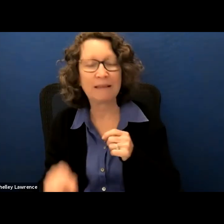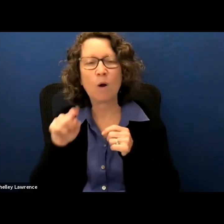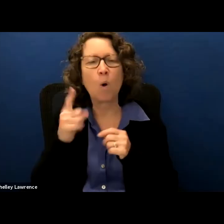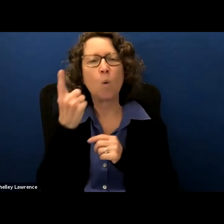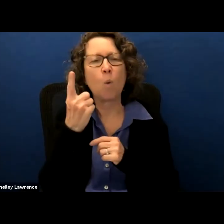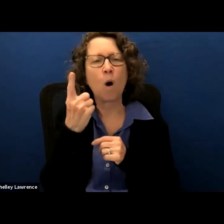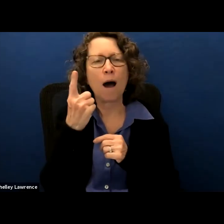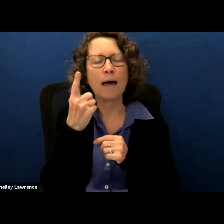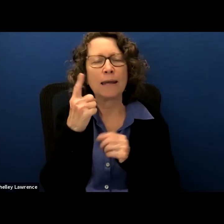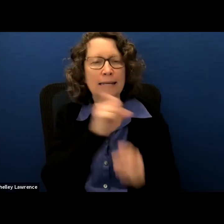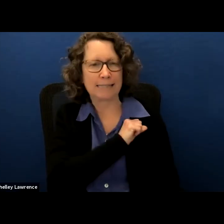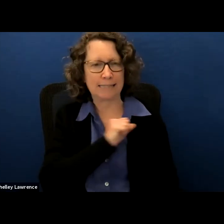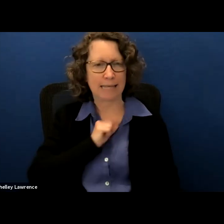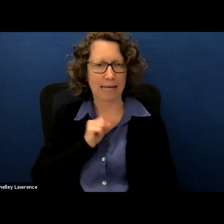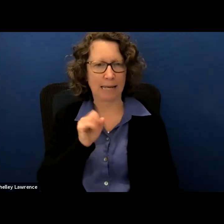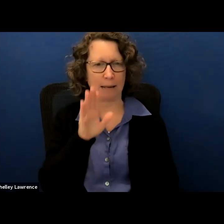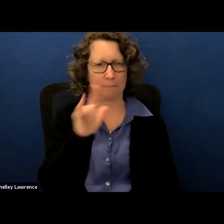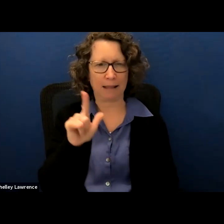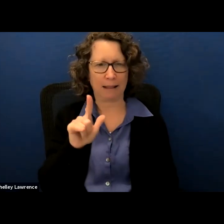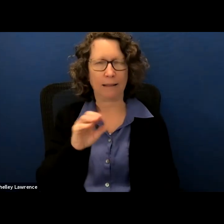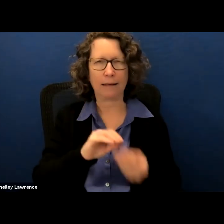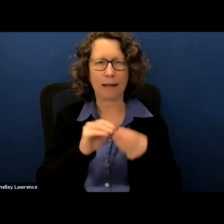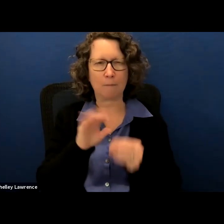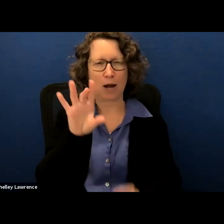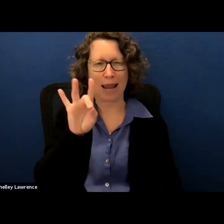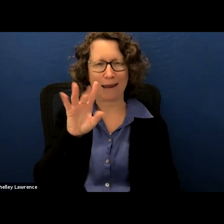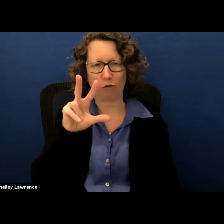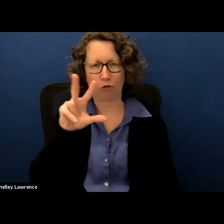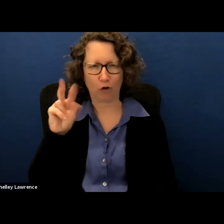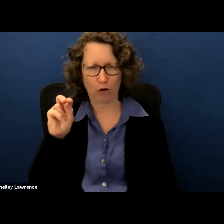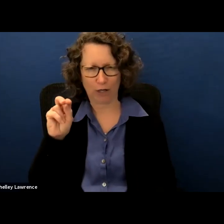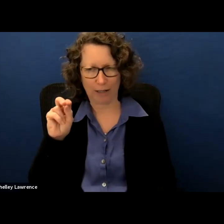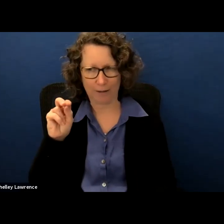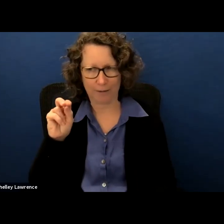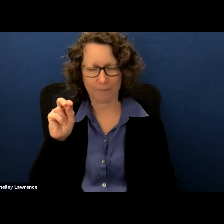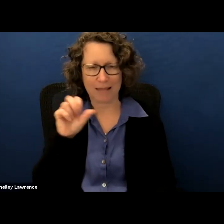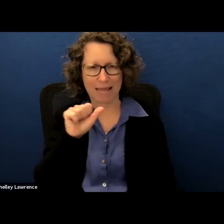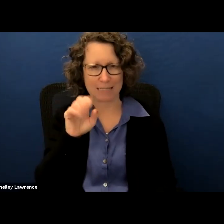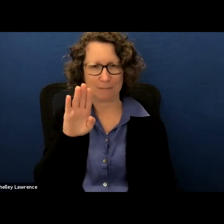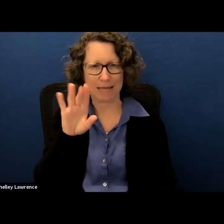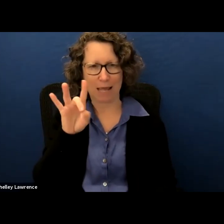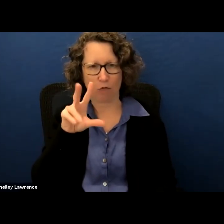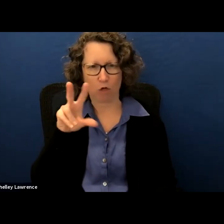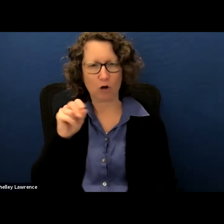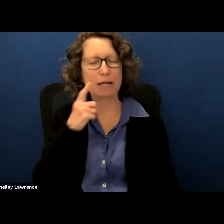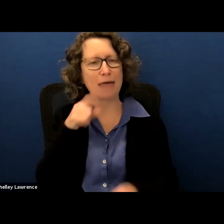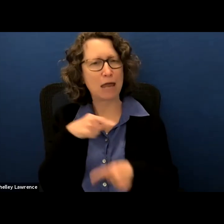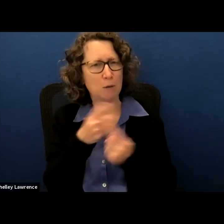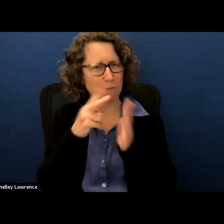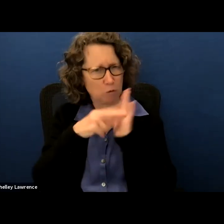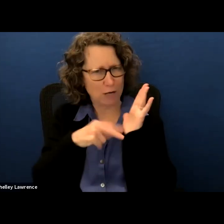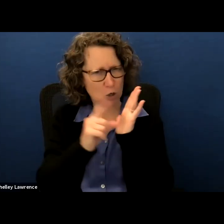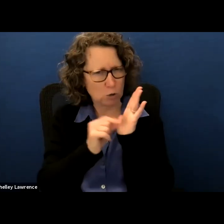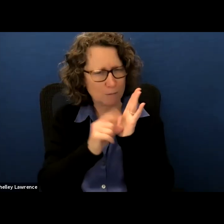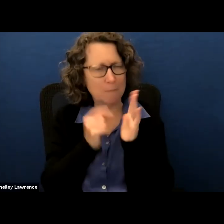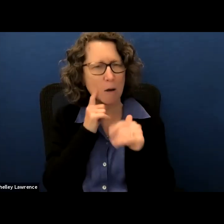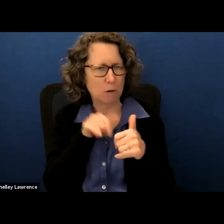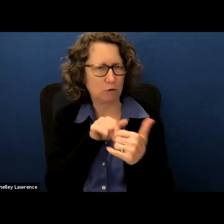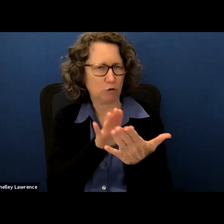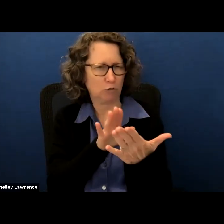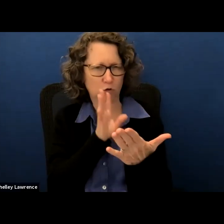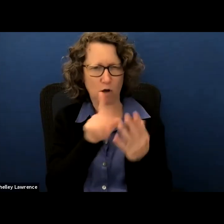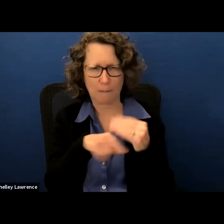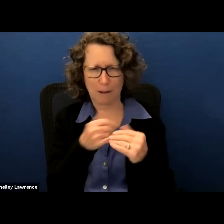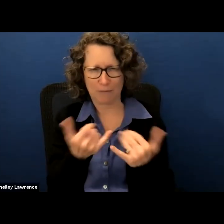one Senate bill, Senate Bill 830, that has been in the news, and I just want to address it here.